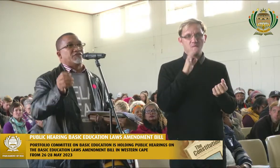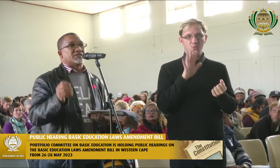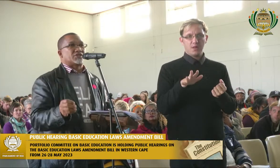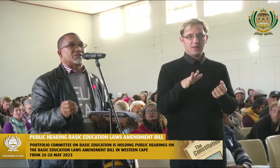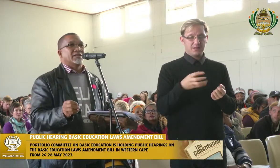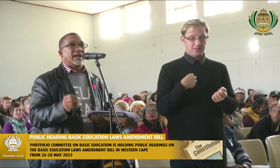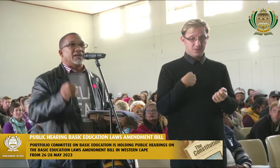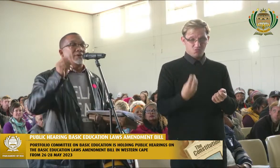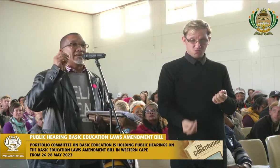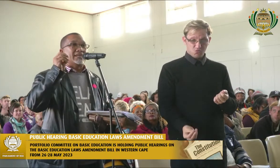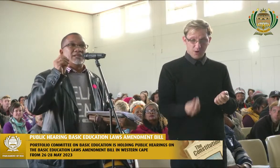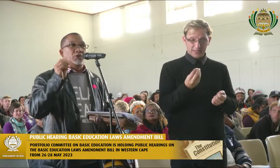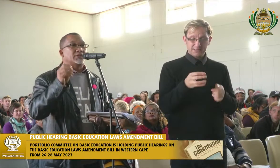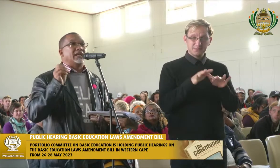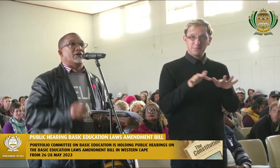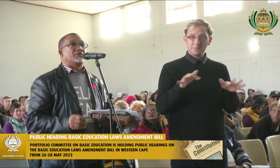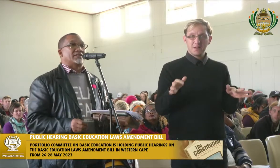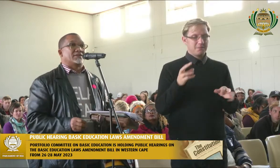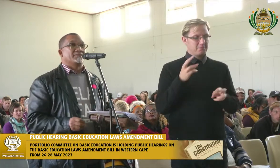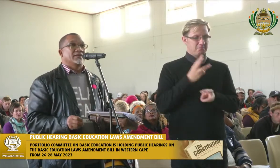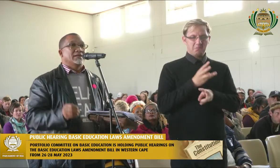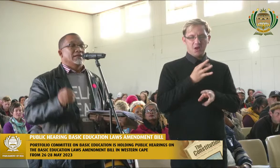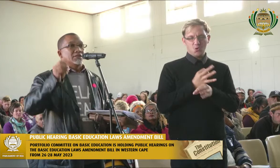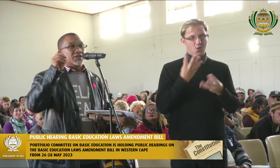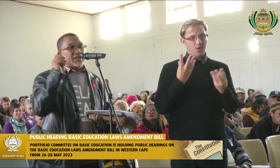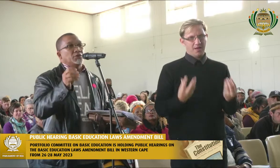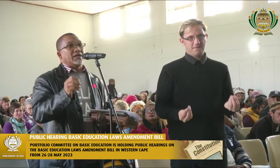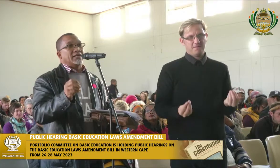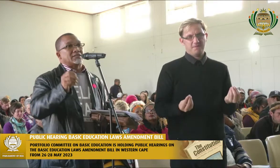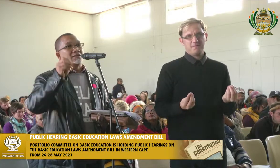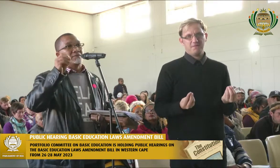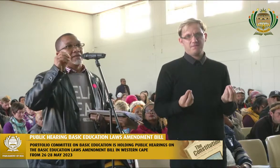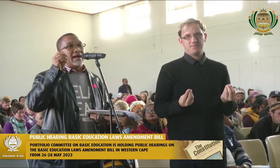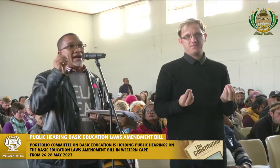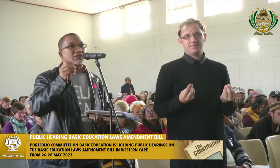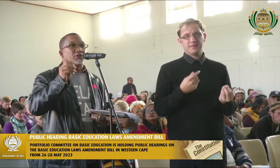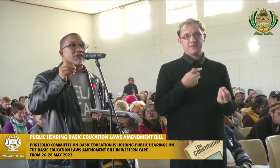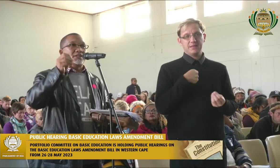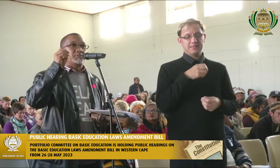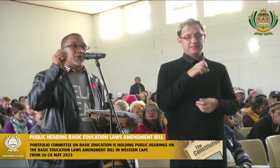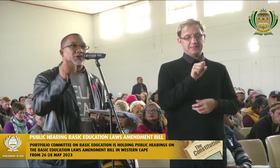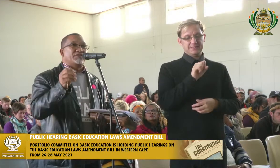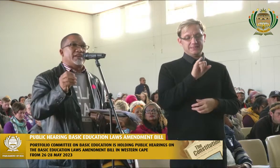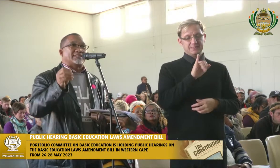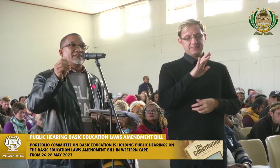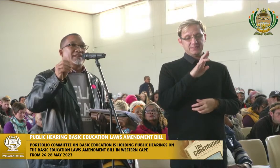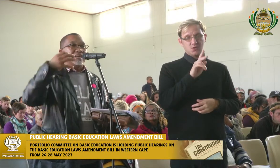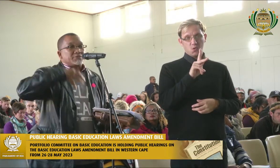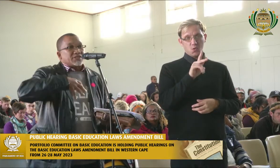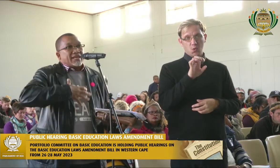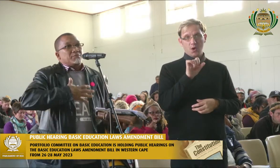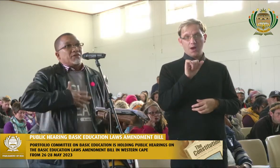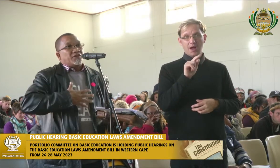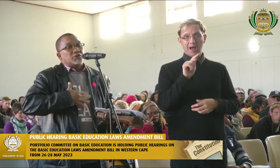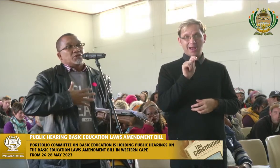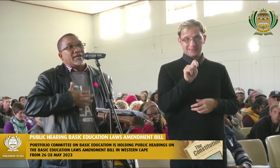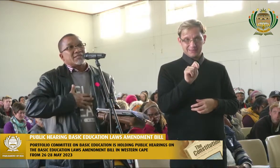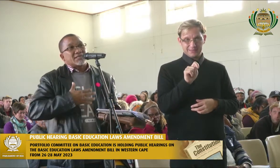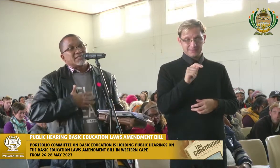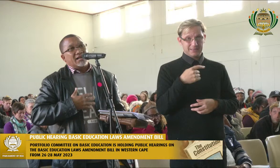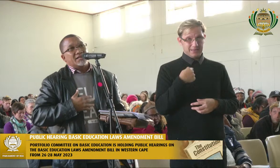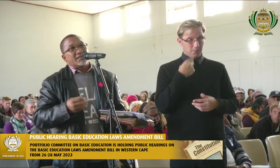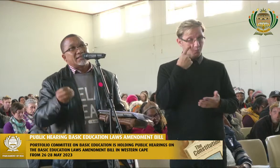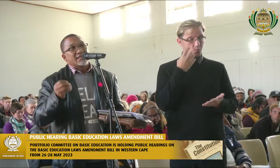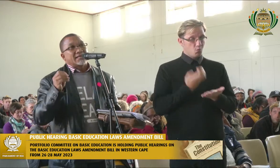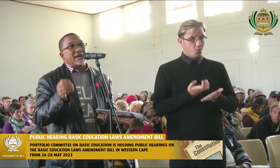of orphans and we cannot allow that. Sekuchat has got the proof that, and I'm standing before you today